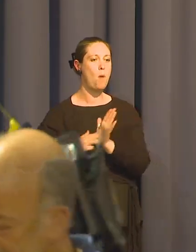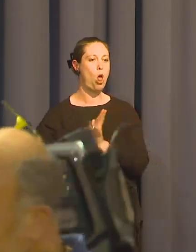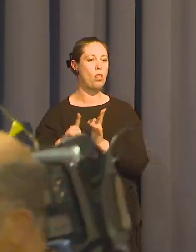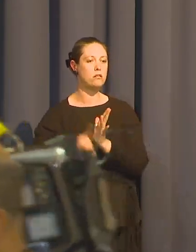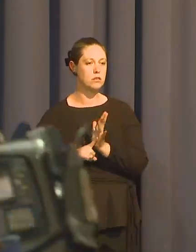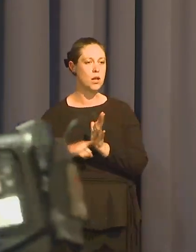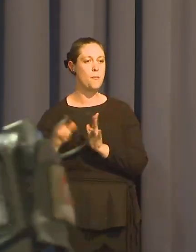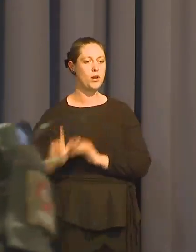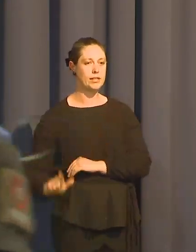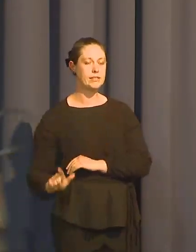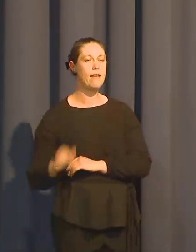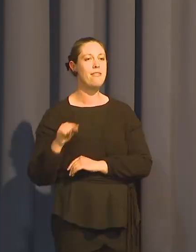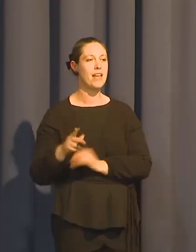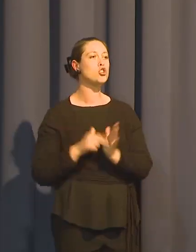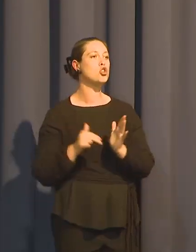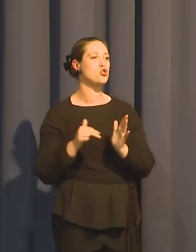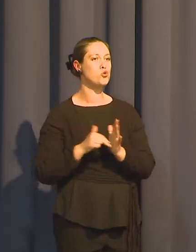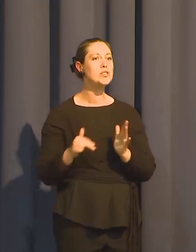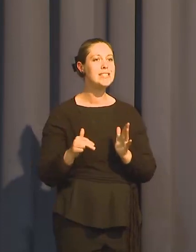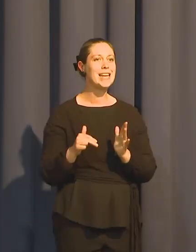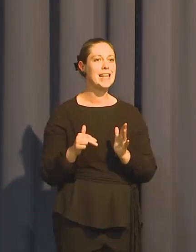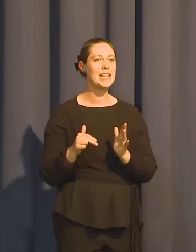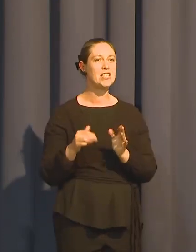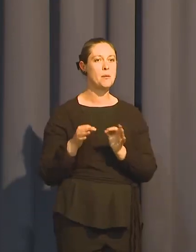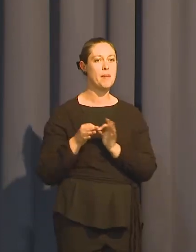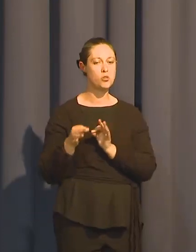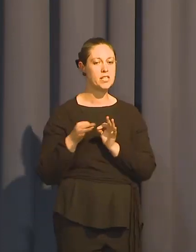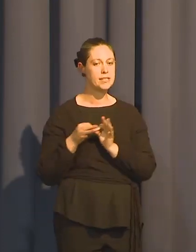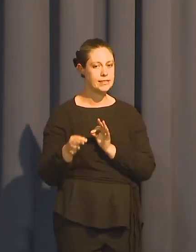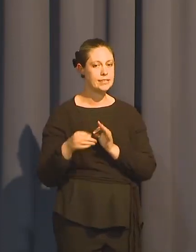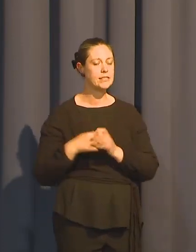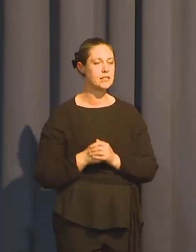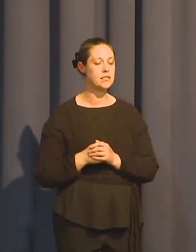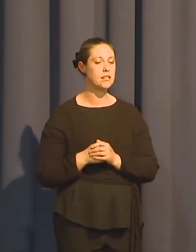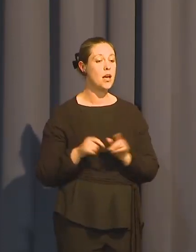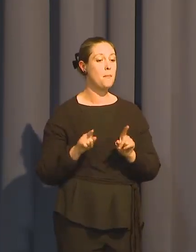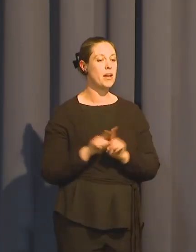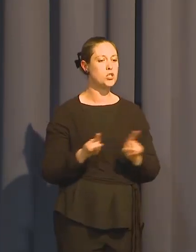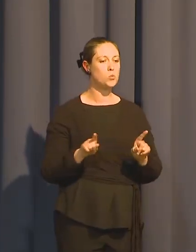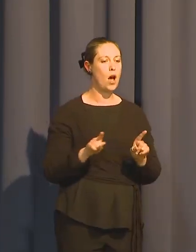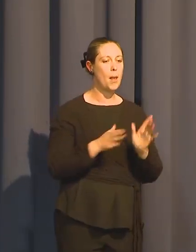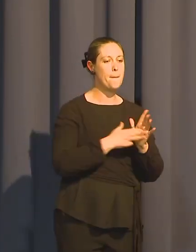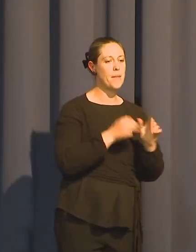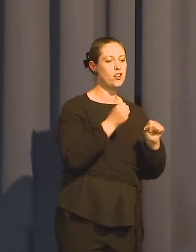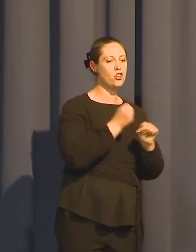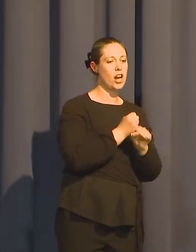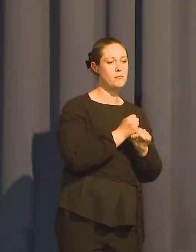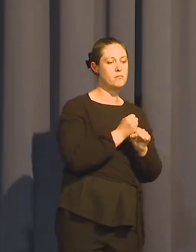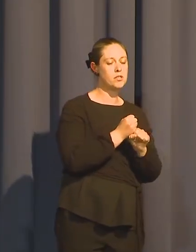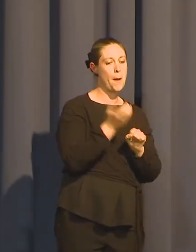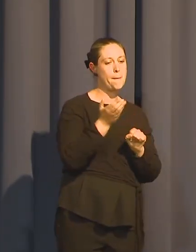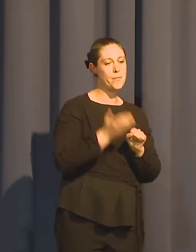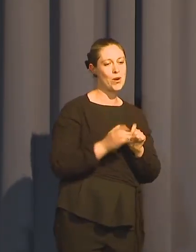what we use in New Zealand, but alongside that it's also reported in micrograms per decilitre, because many of the